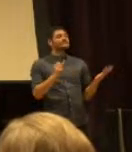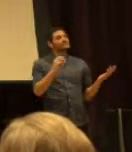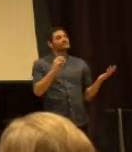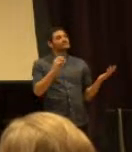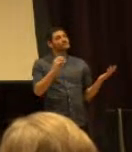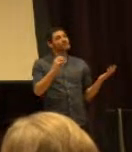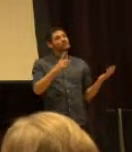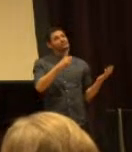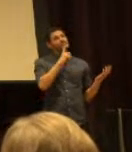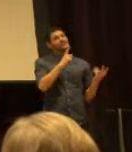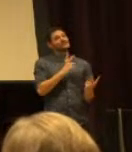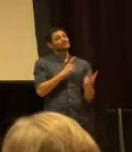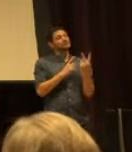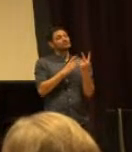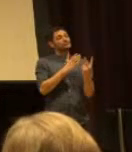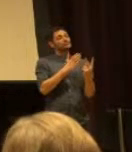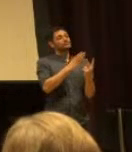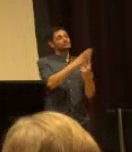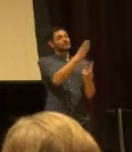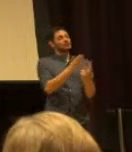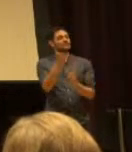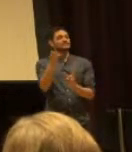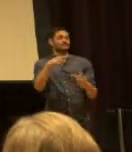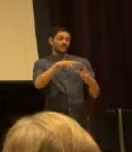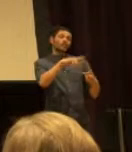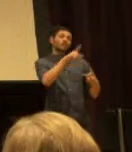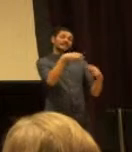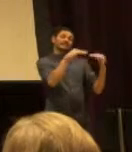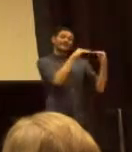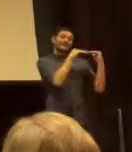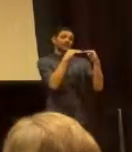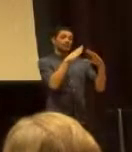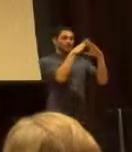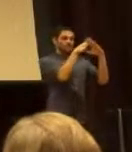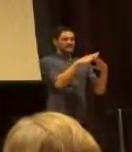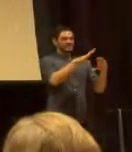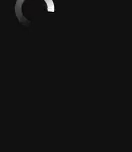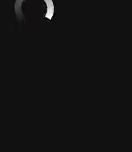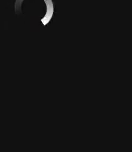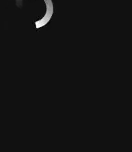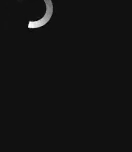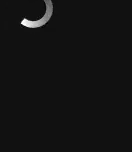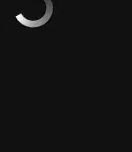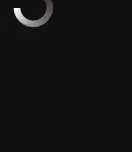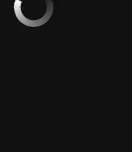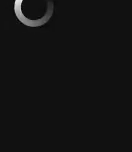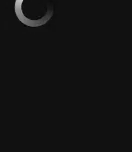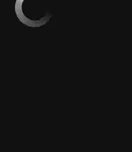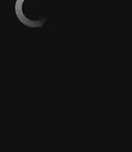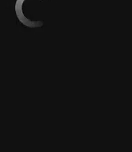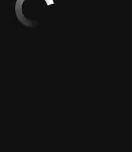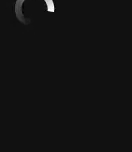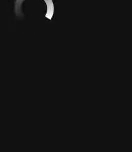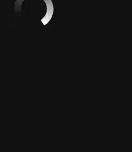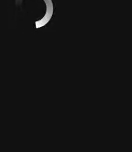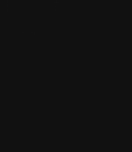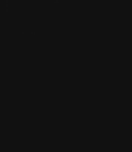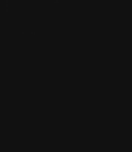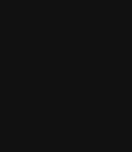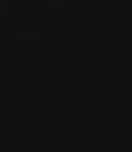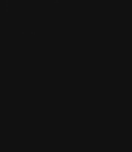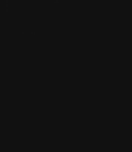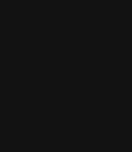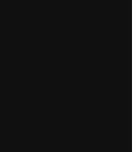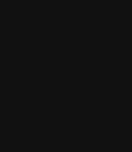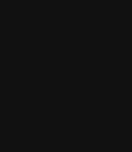as twofold. We need legal protections on the national level. We need protections here in New York State for families and their children when